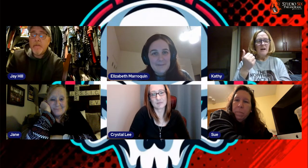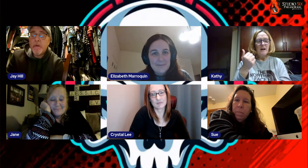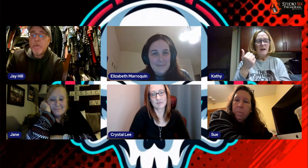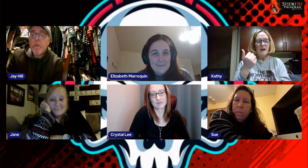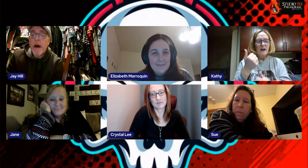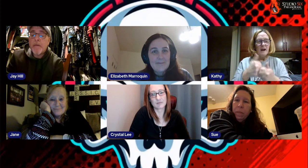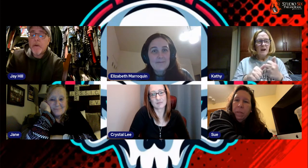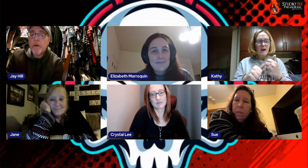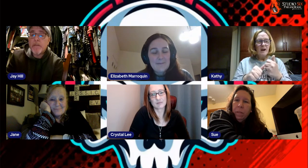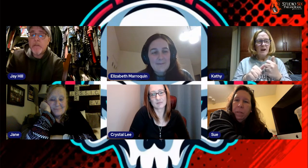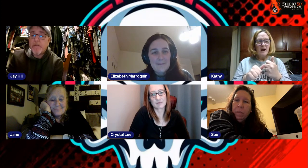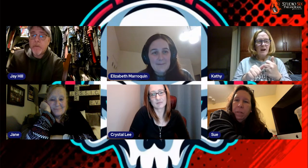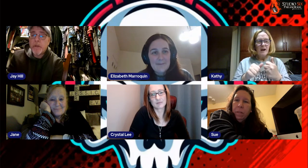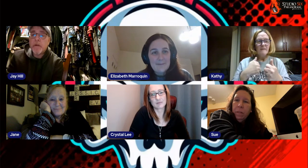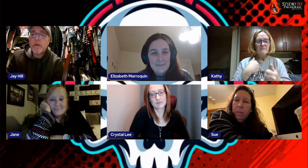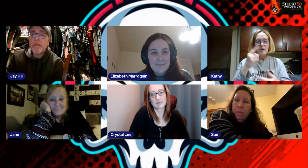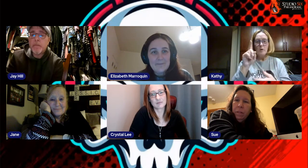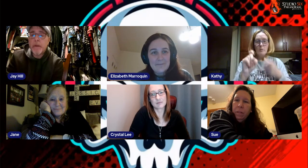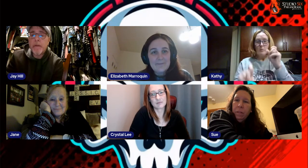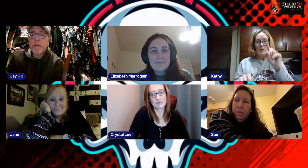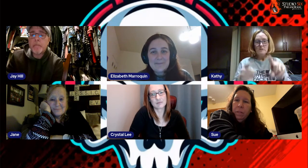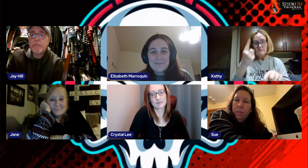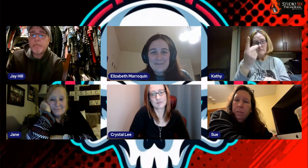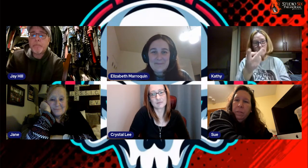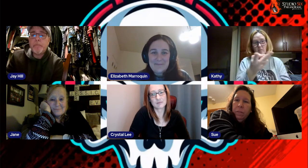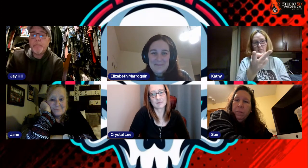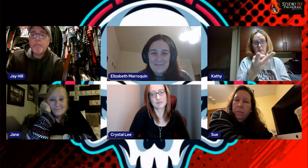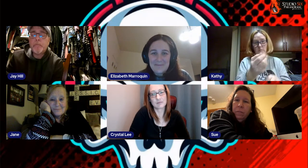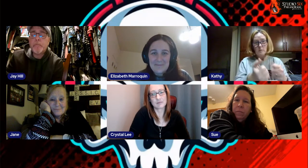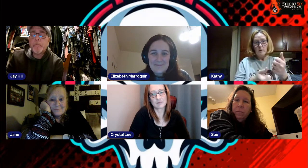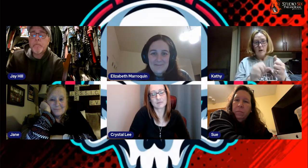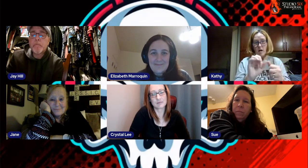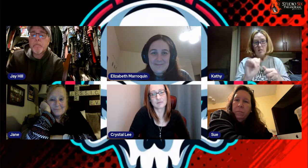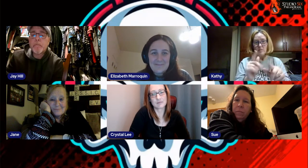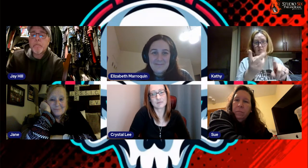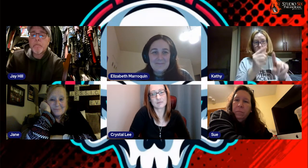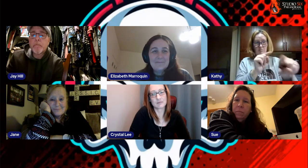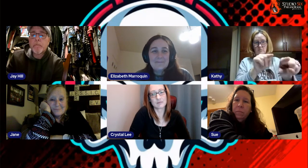any of you have a question for me or Elizabeth?